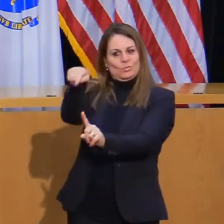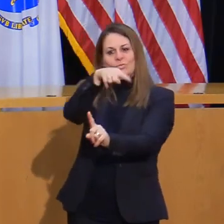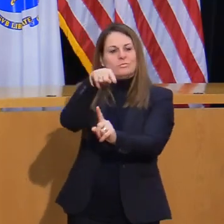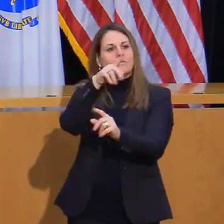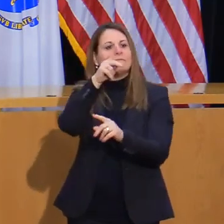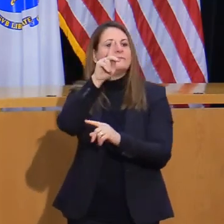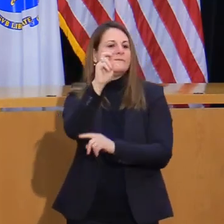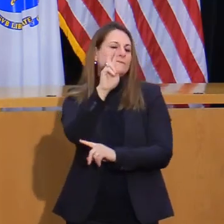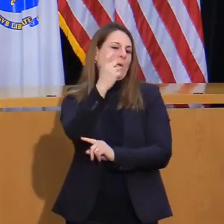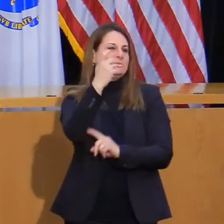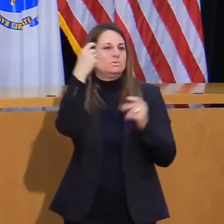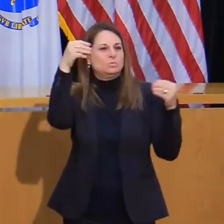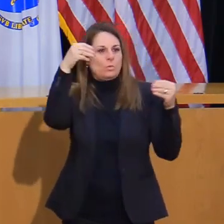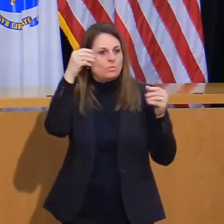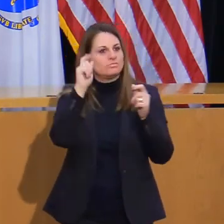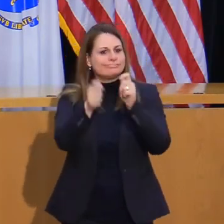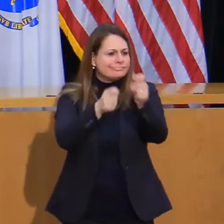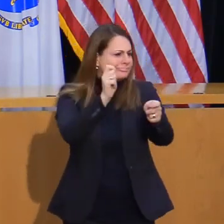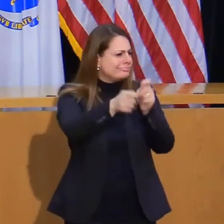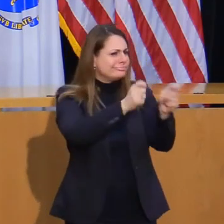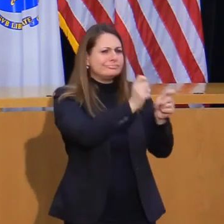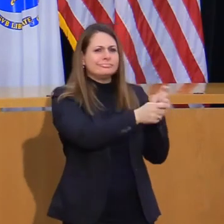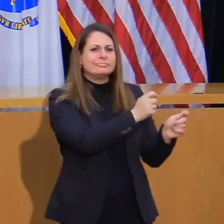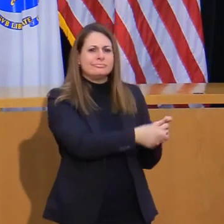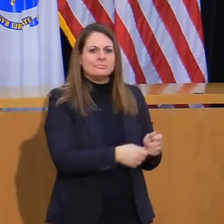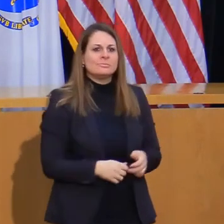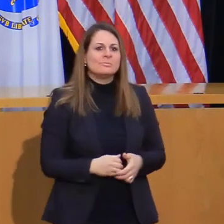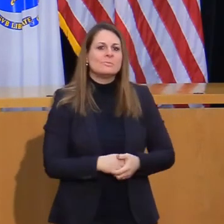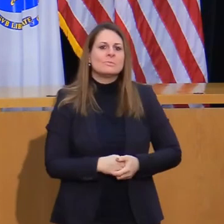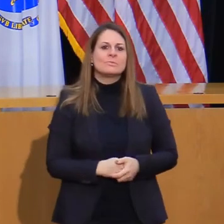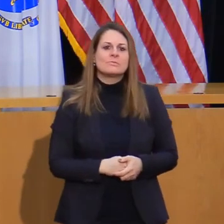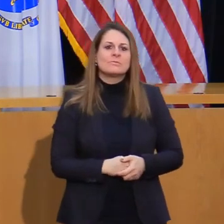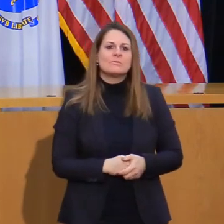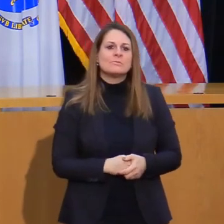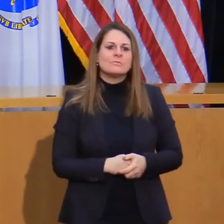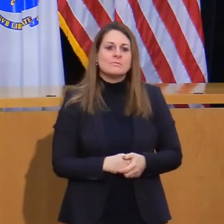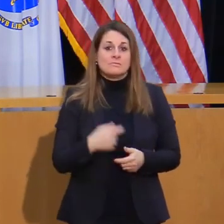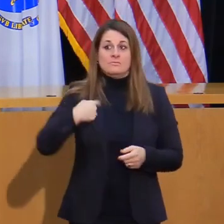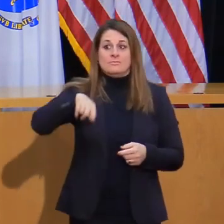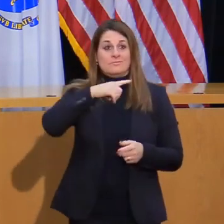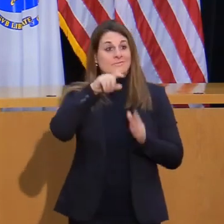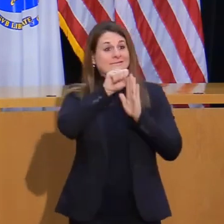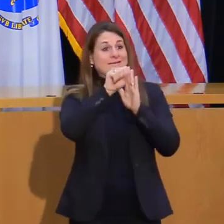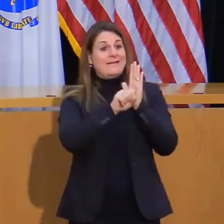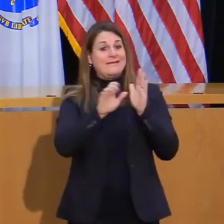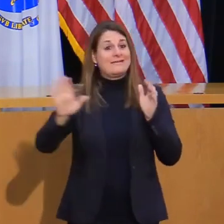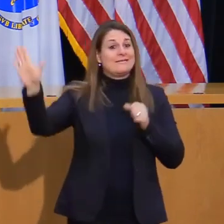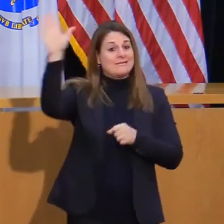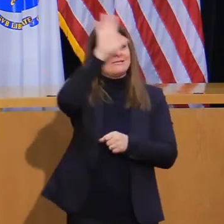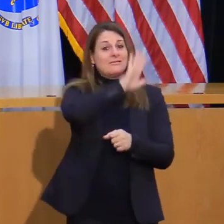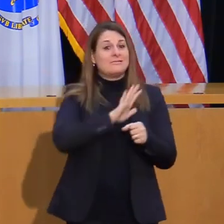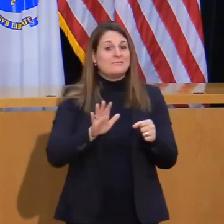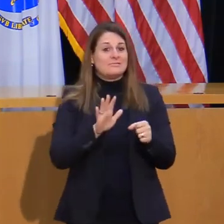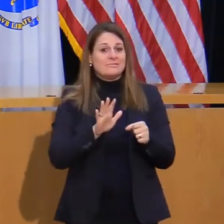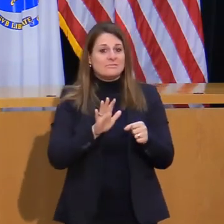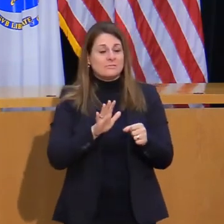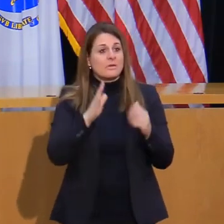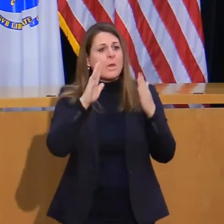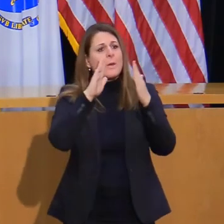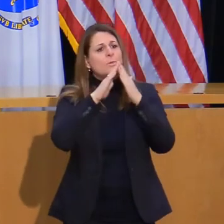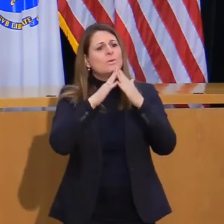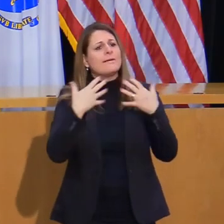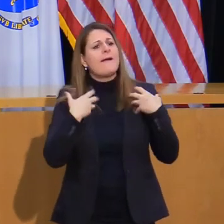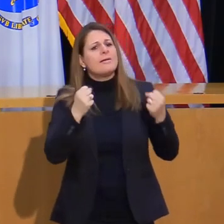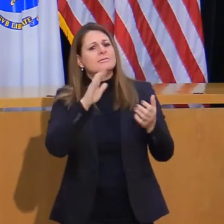doses. And between the state and federal allocations, community health centers received about 54,000 doses. And as part of the